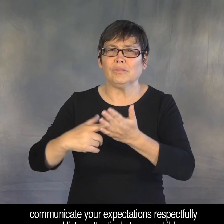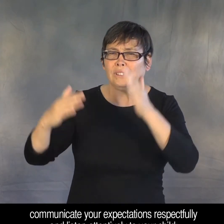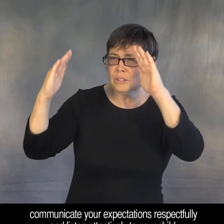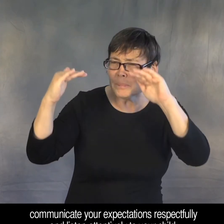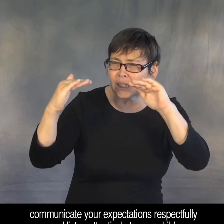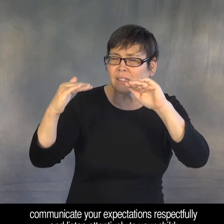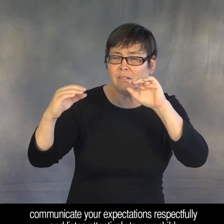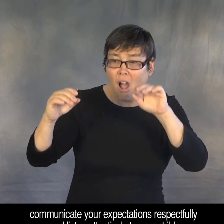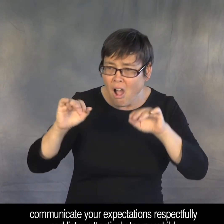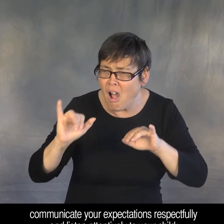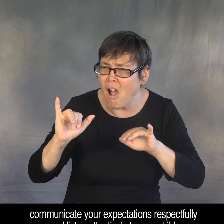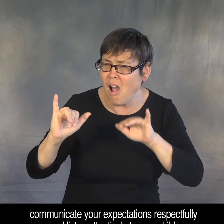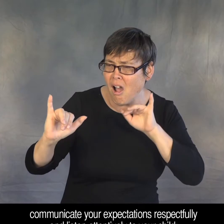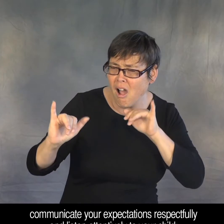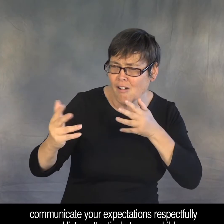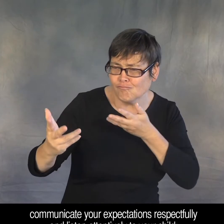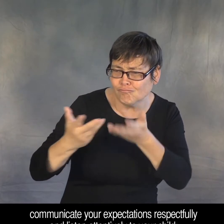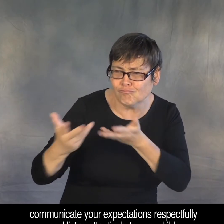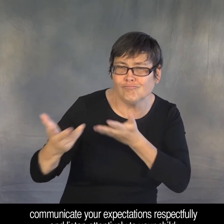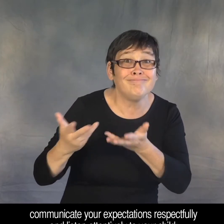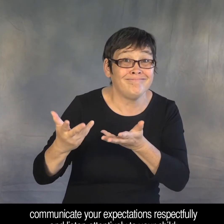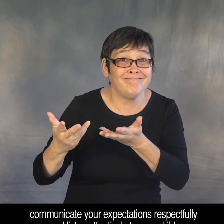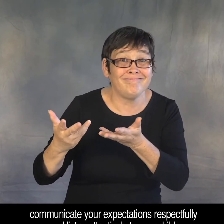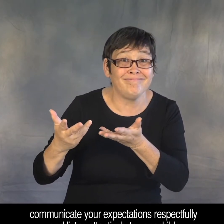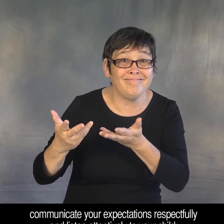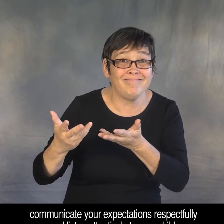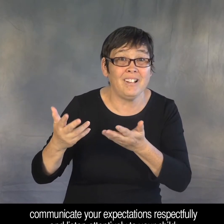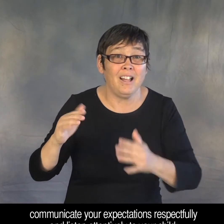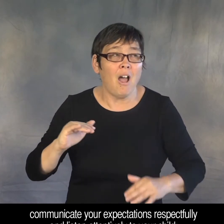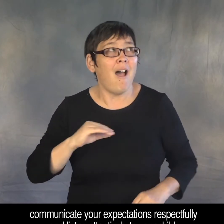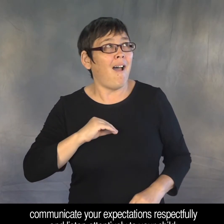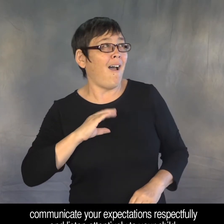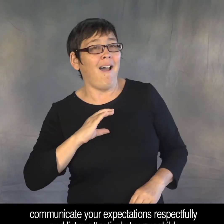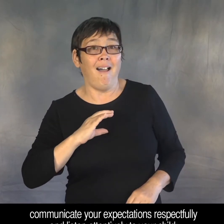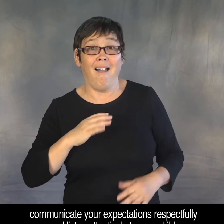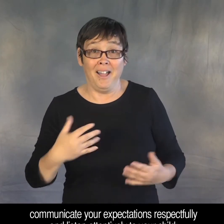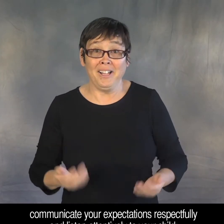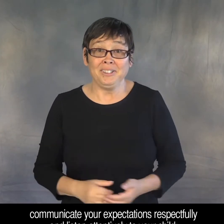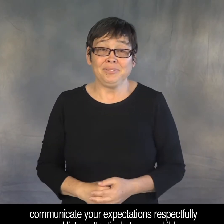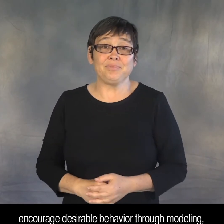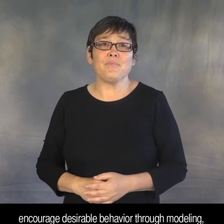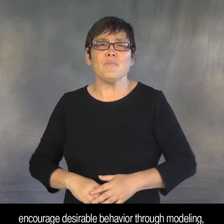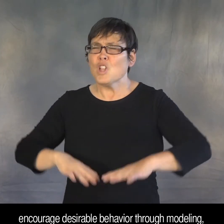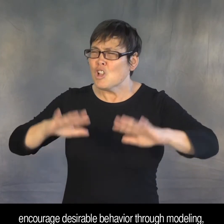Communicate your expectations respectfully and listen attentively to your child.